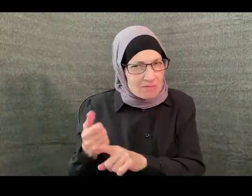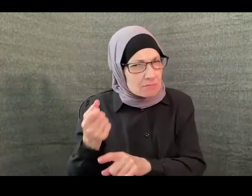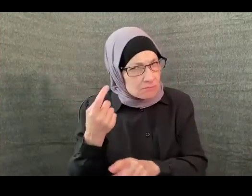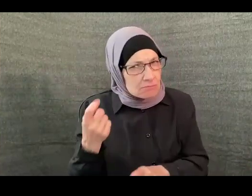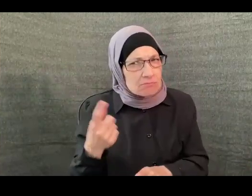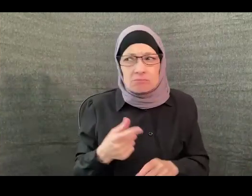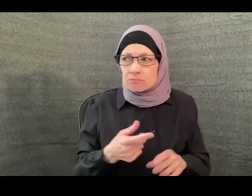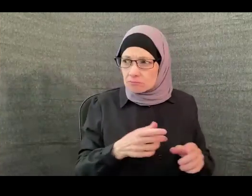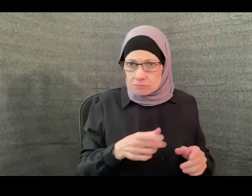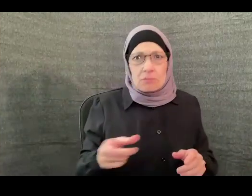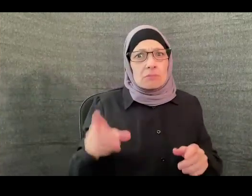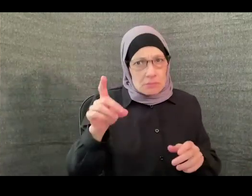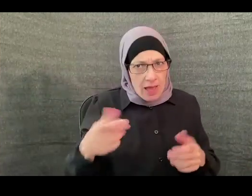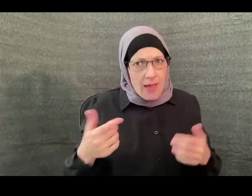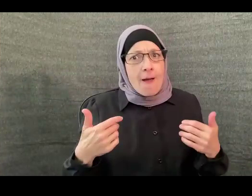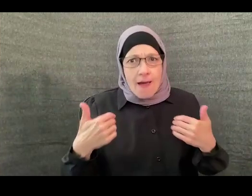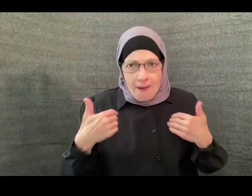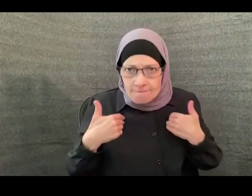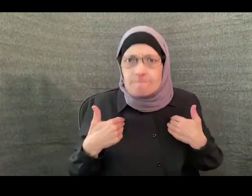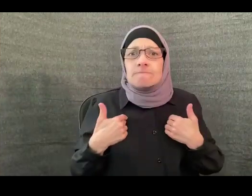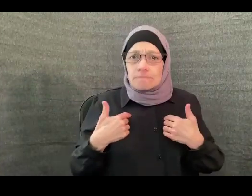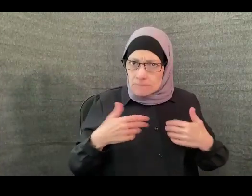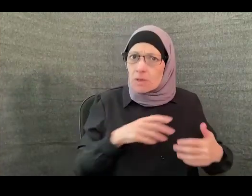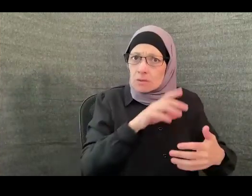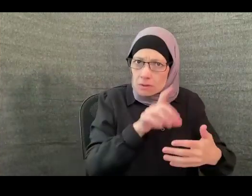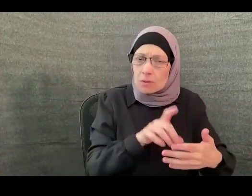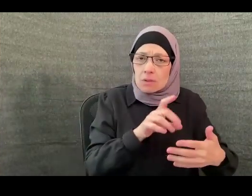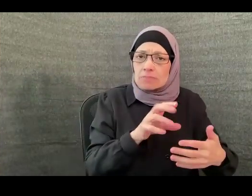persecuted all along their history,